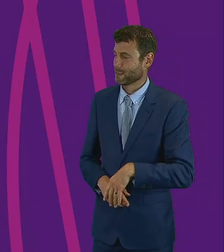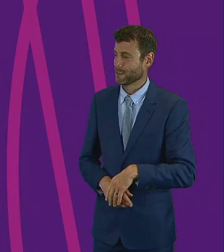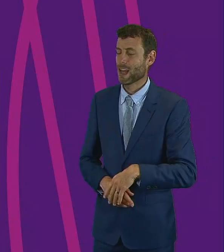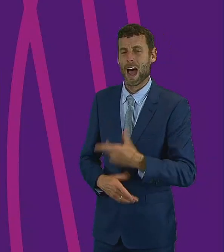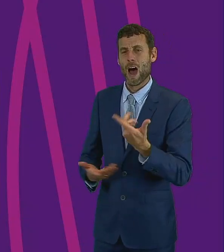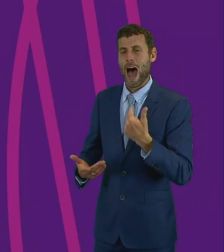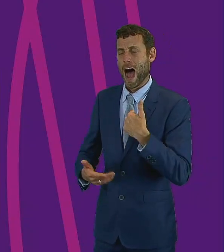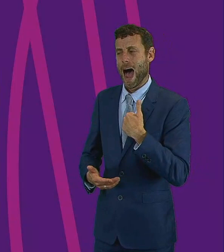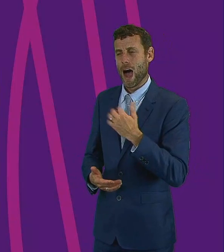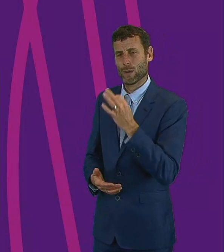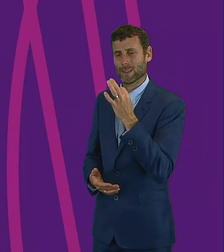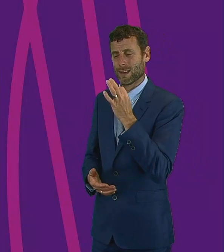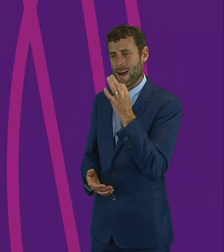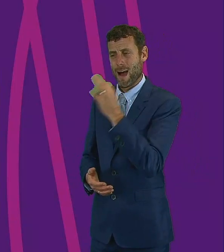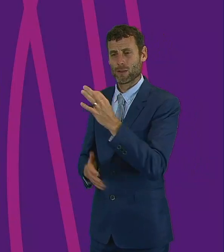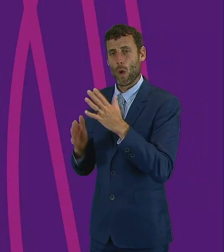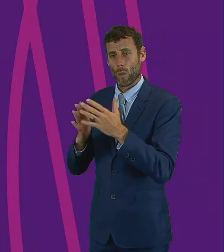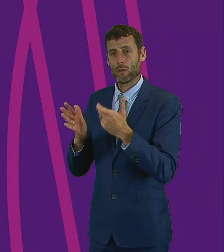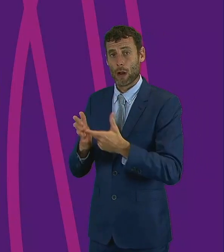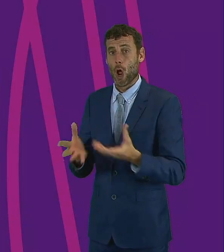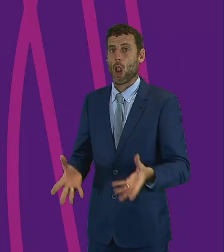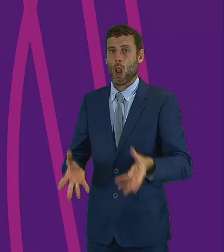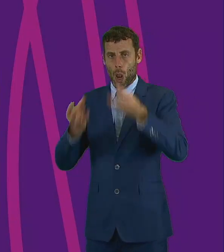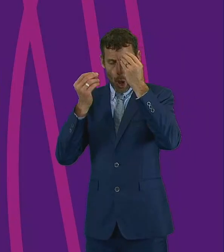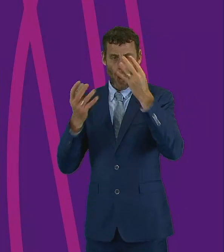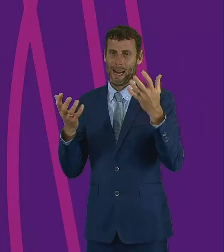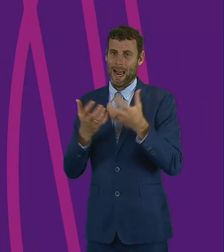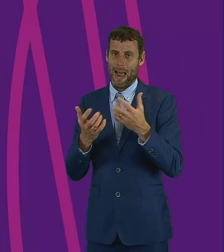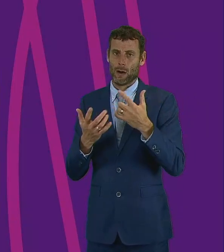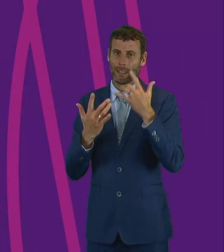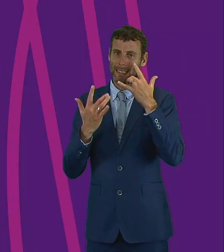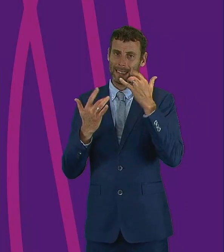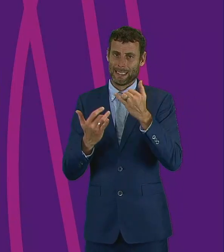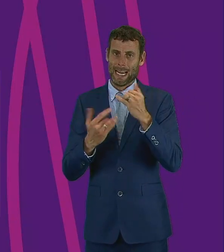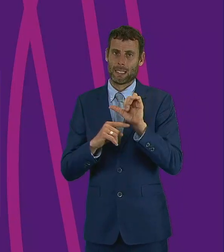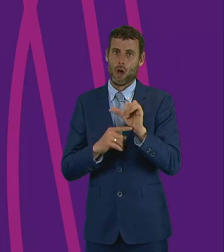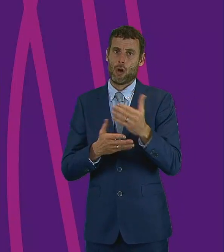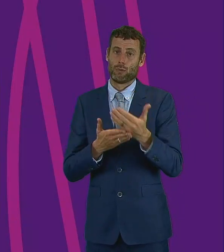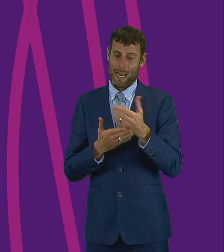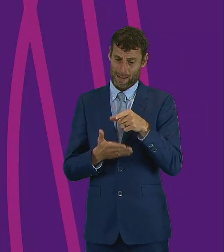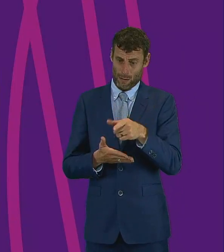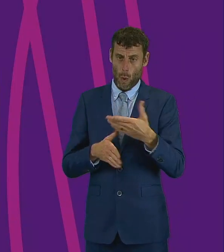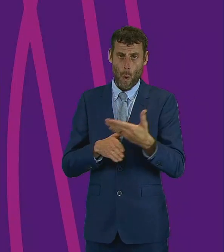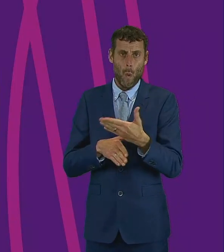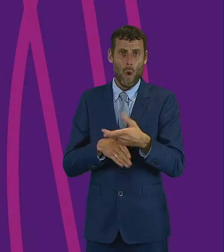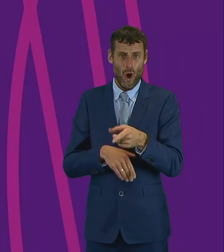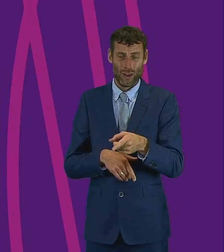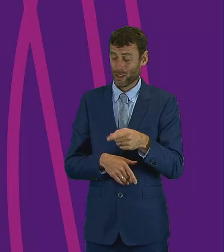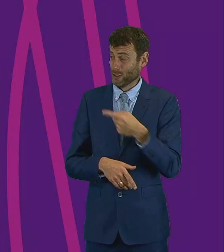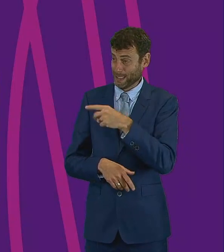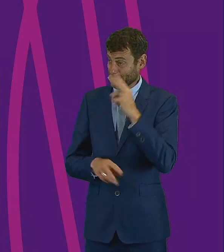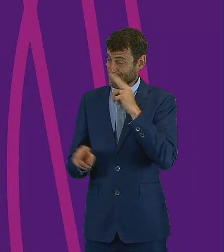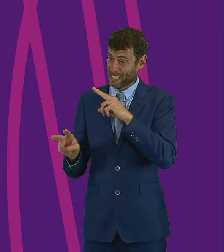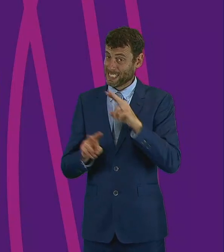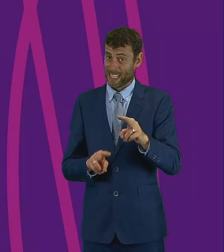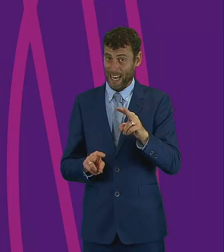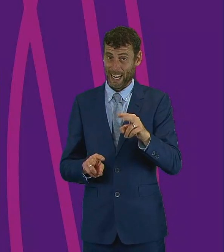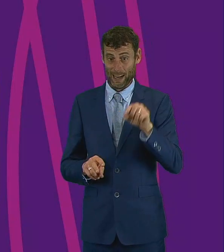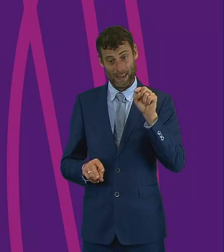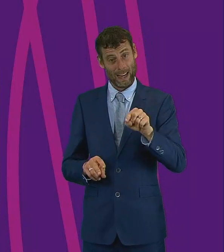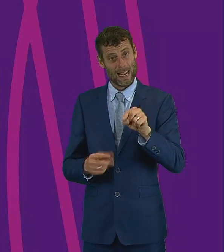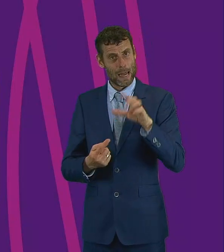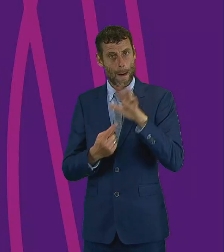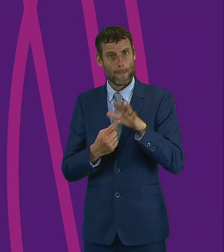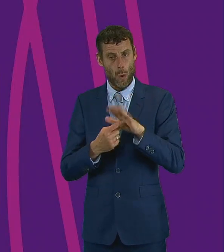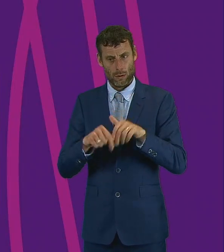also to understand, not just in Scotland, not just across the UK, but in every country, the importance of these systems.